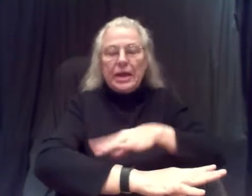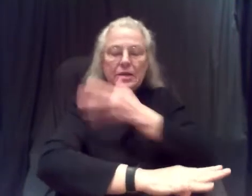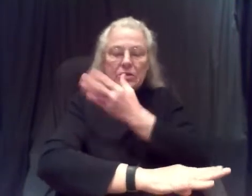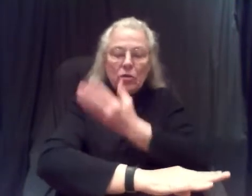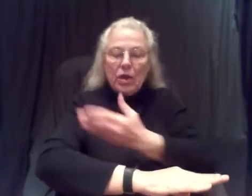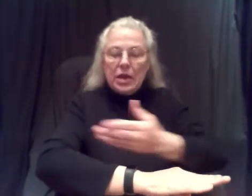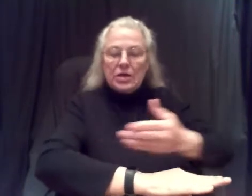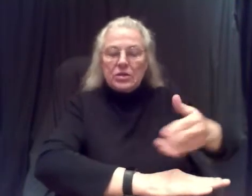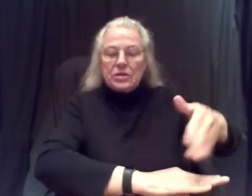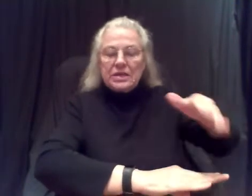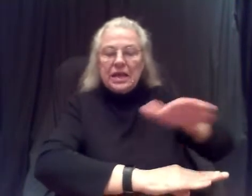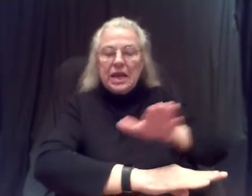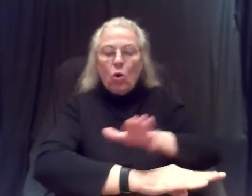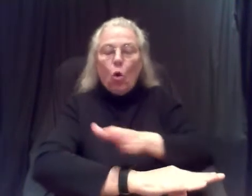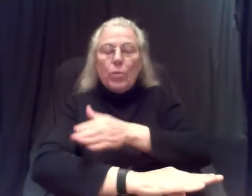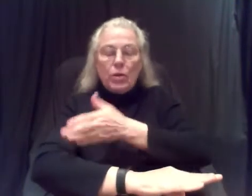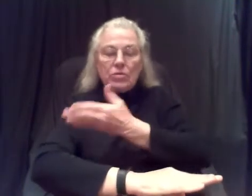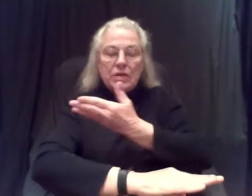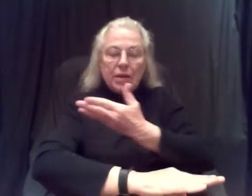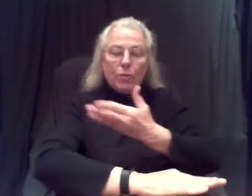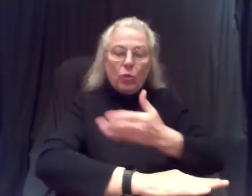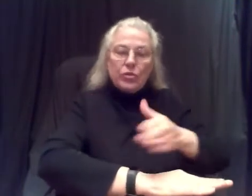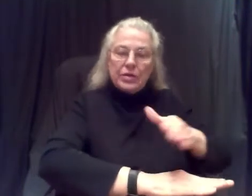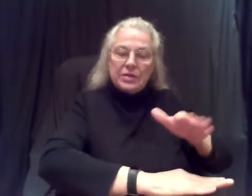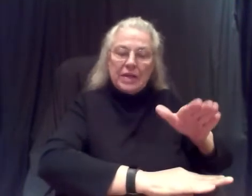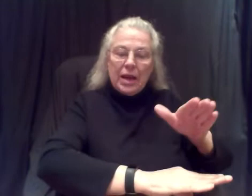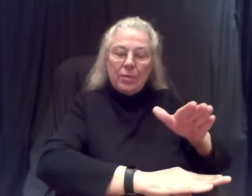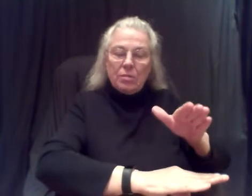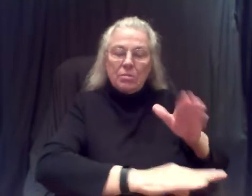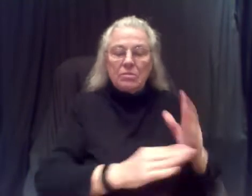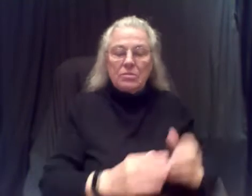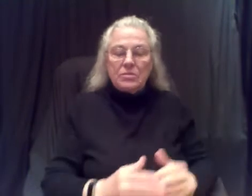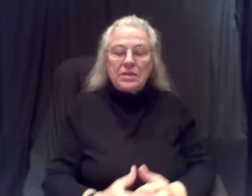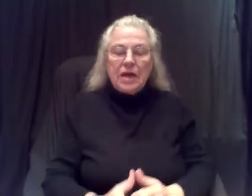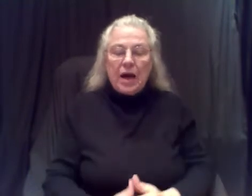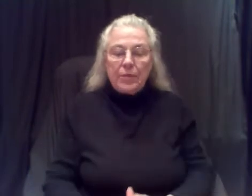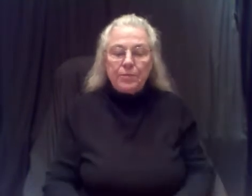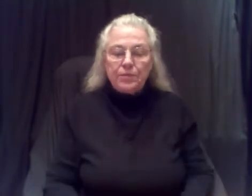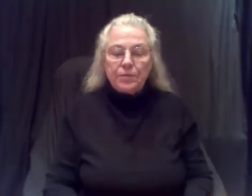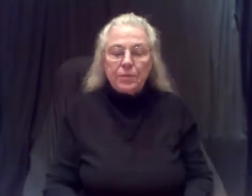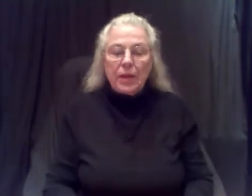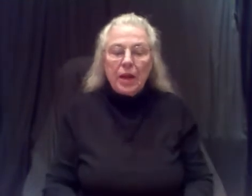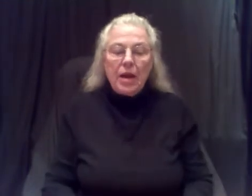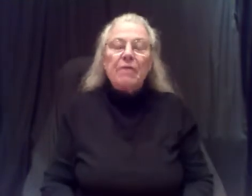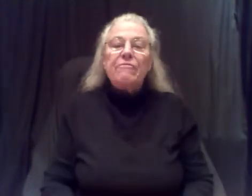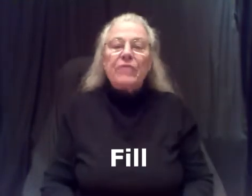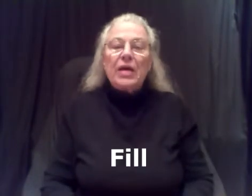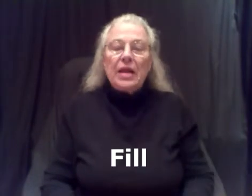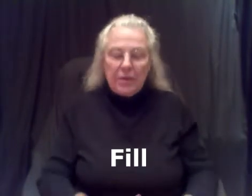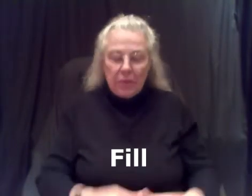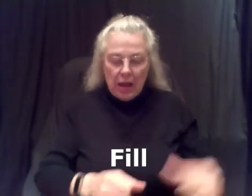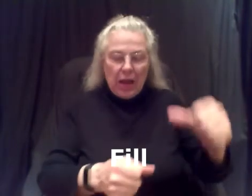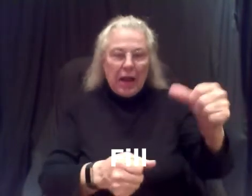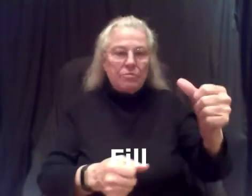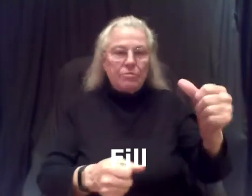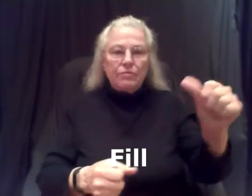So sing or music, both are the same sign. Filling, and there